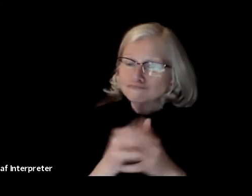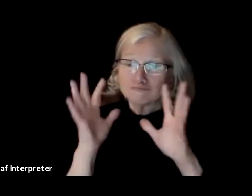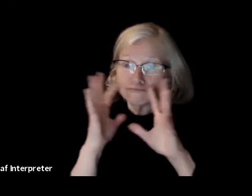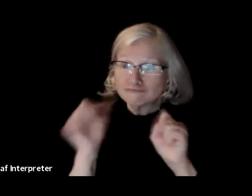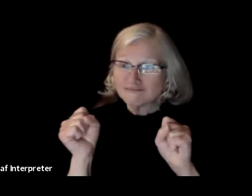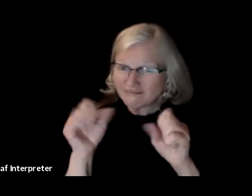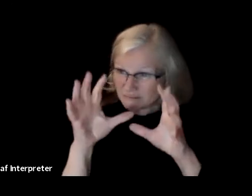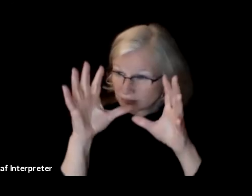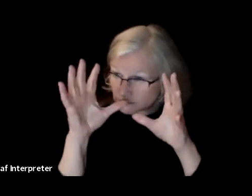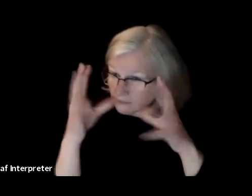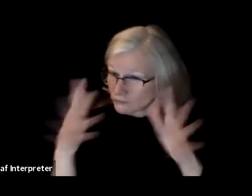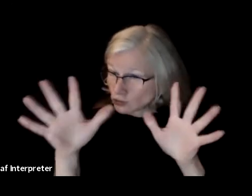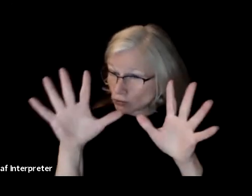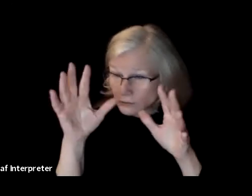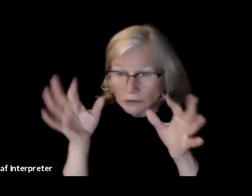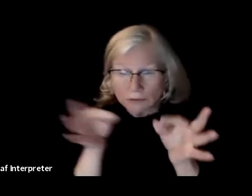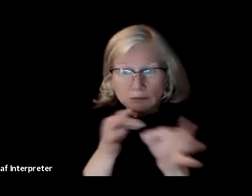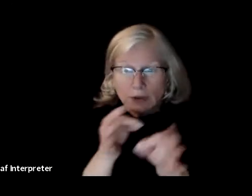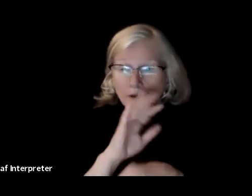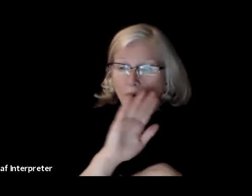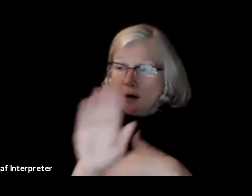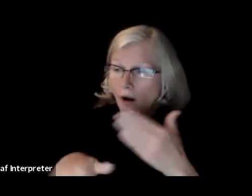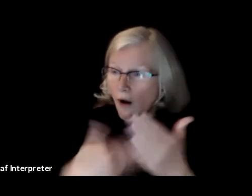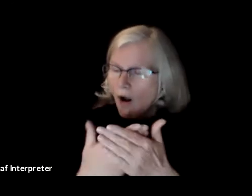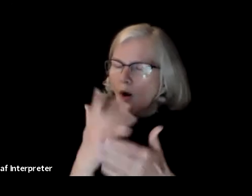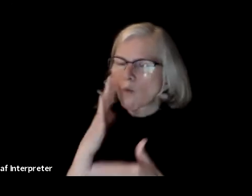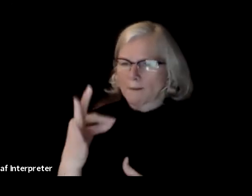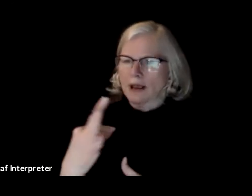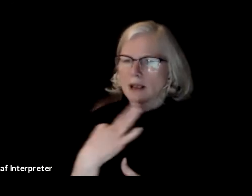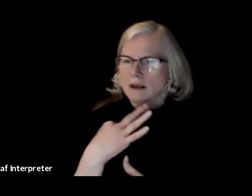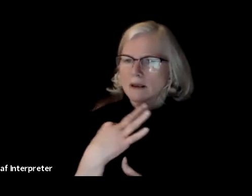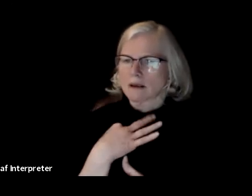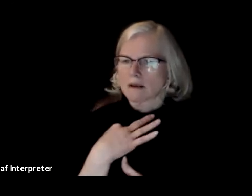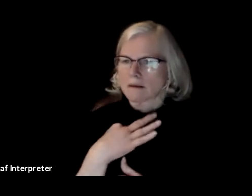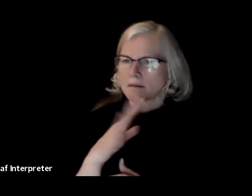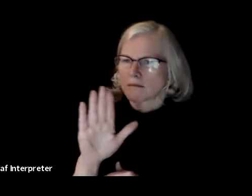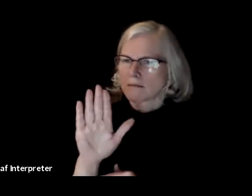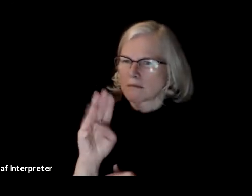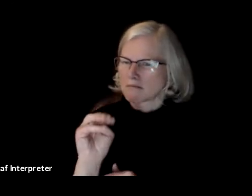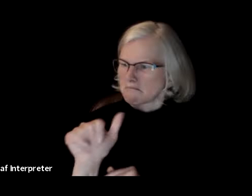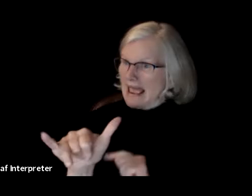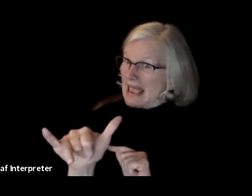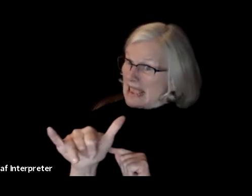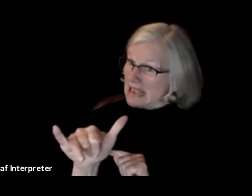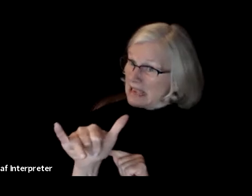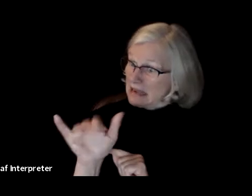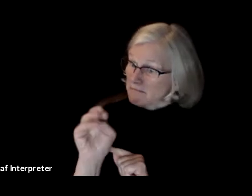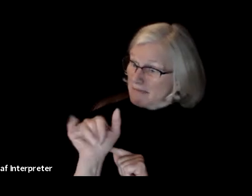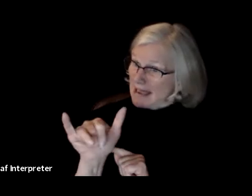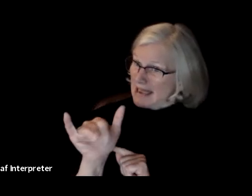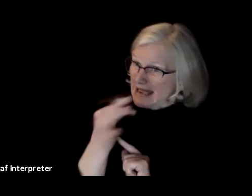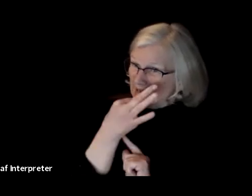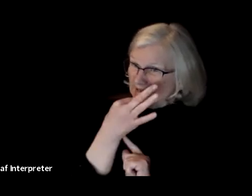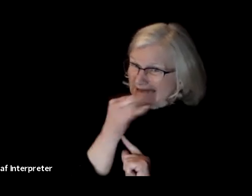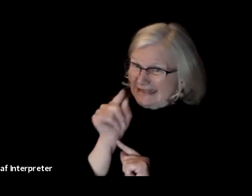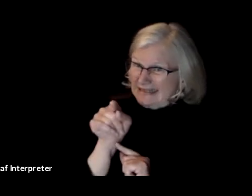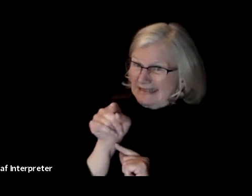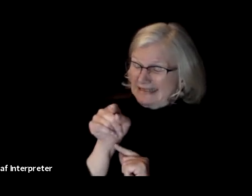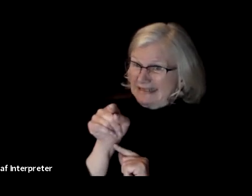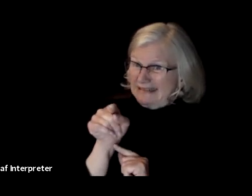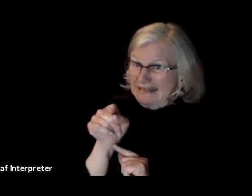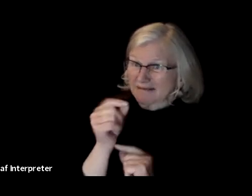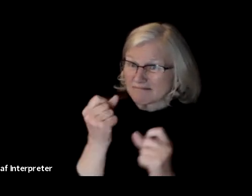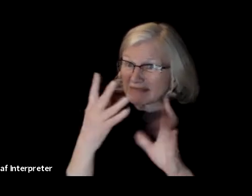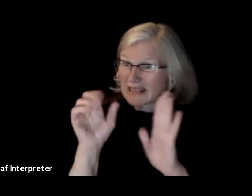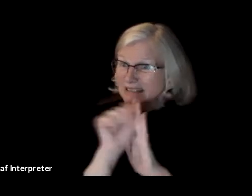eligible by May the 1st, and as you've seen many states doing, and the governor's going to be talking tomorrow